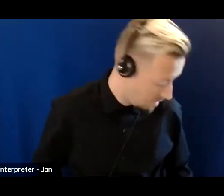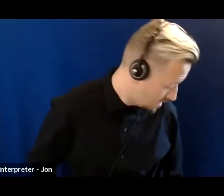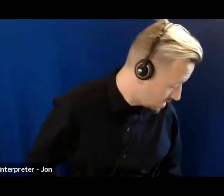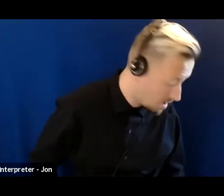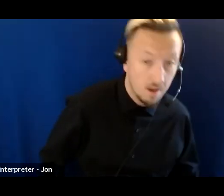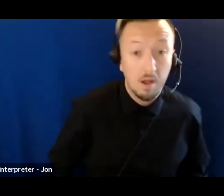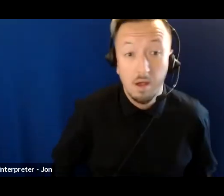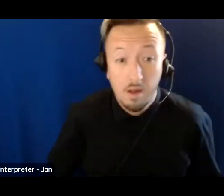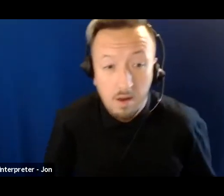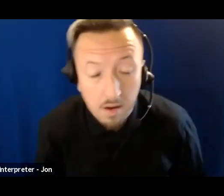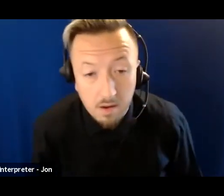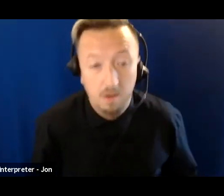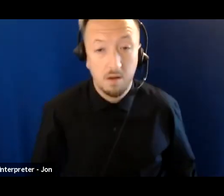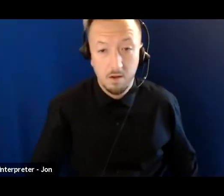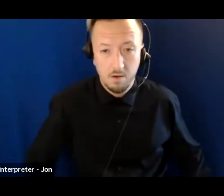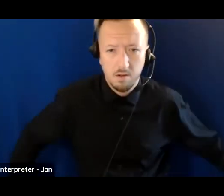Hello. All